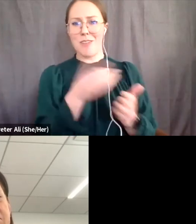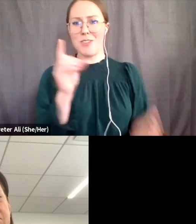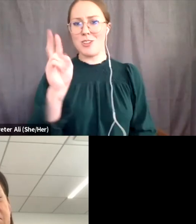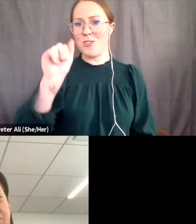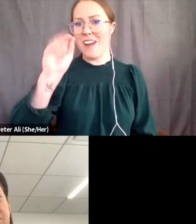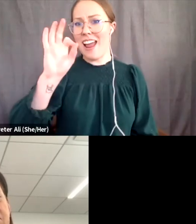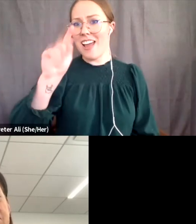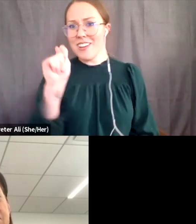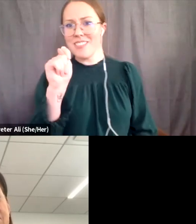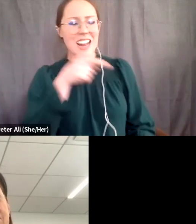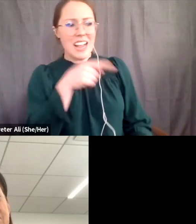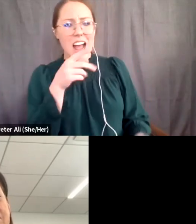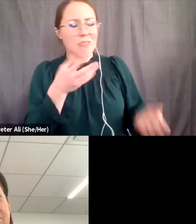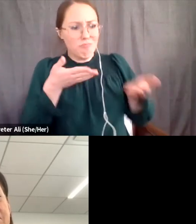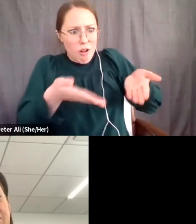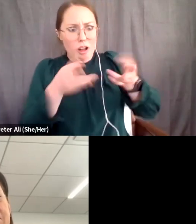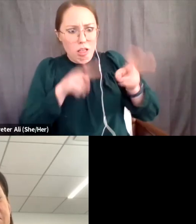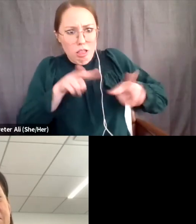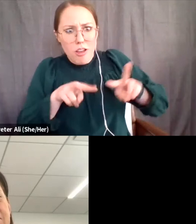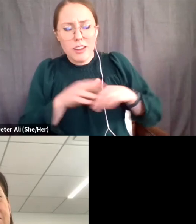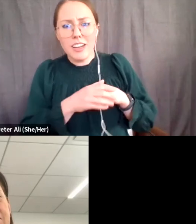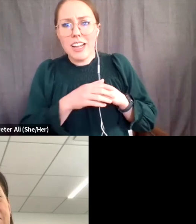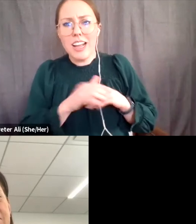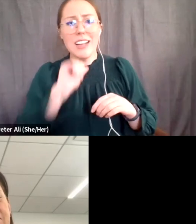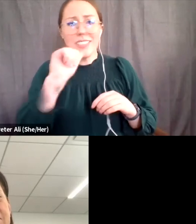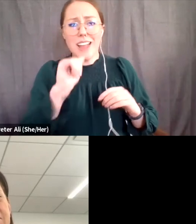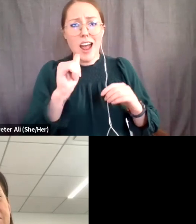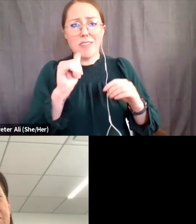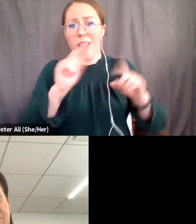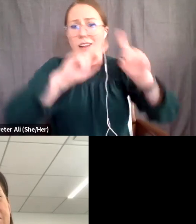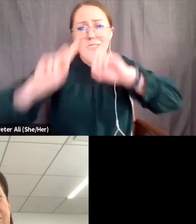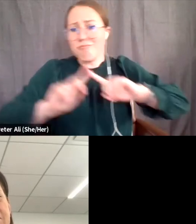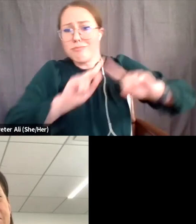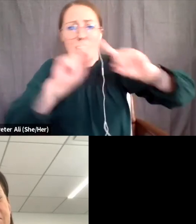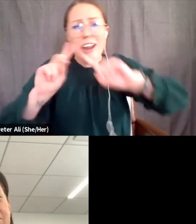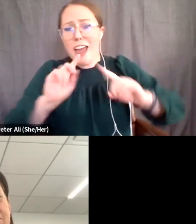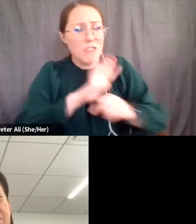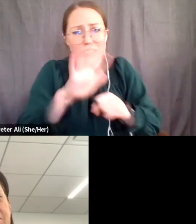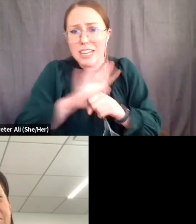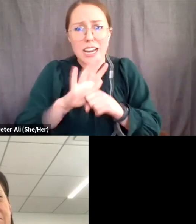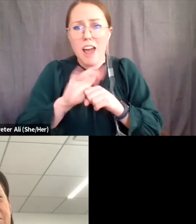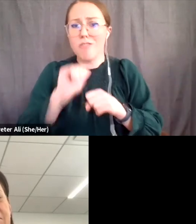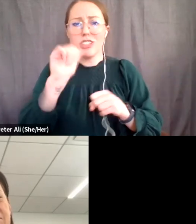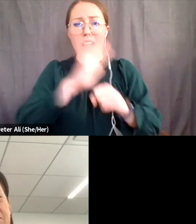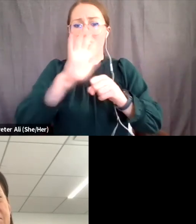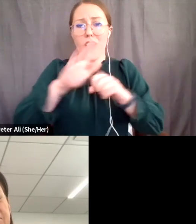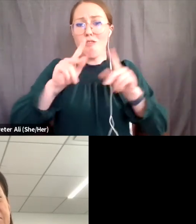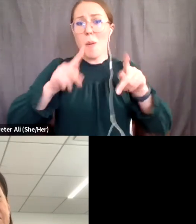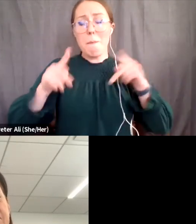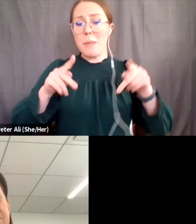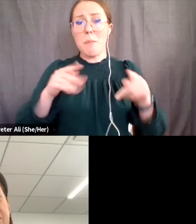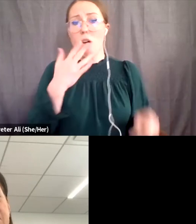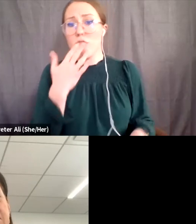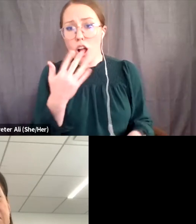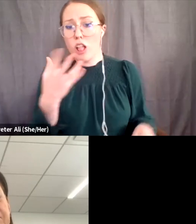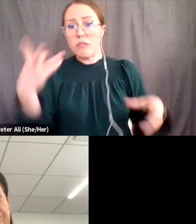said, "Indira, take a look at this. It's not diverse enough. There are not enough people of color representing this borough and this city." And then